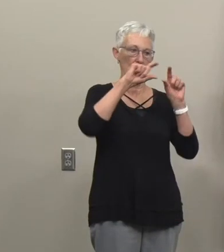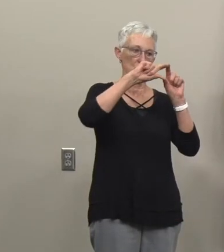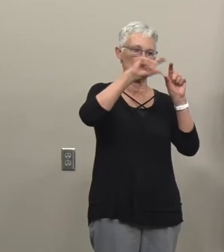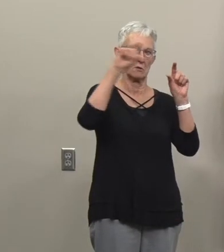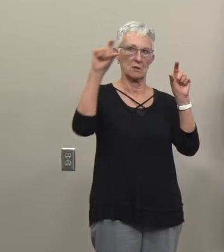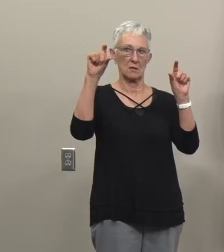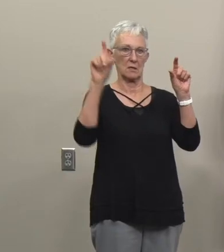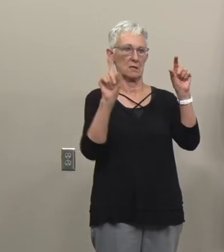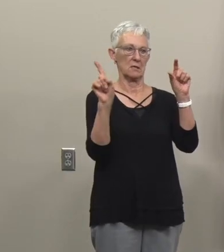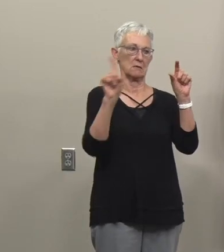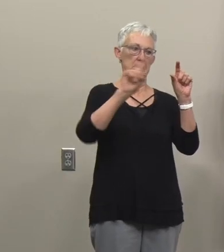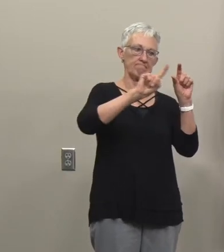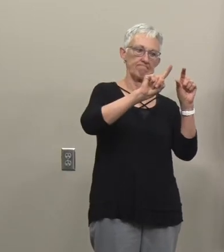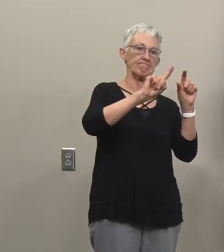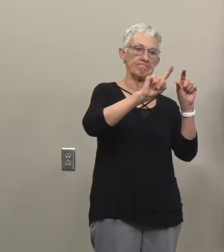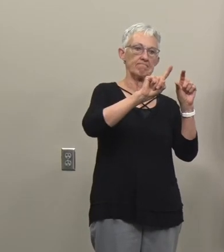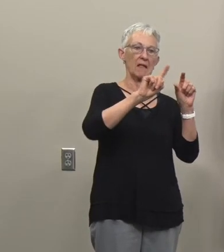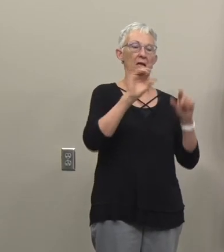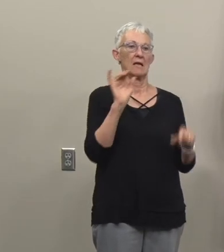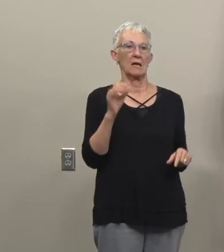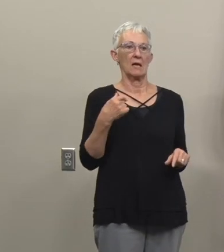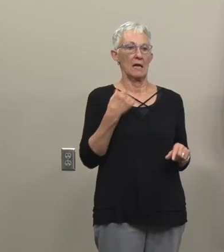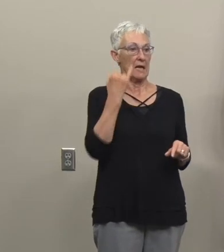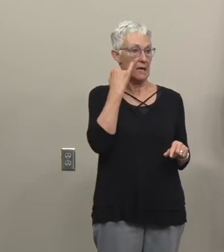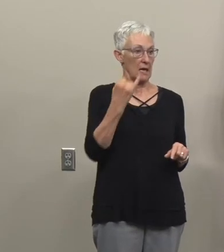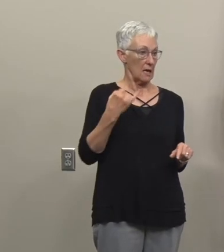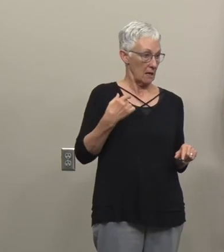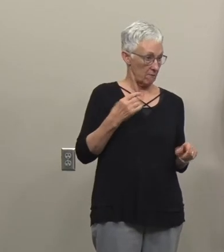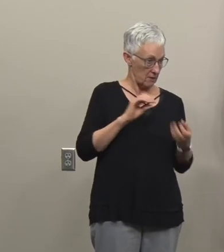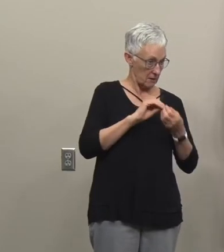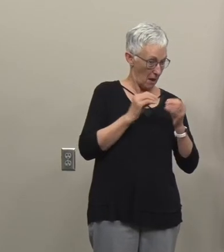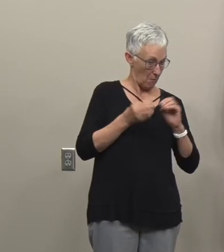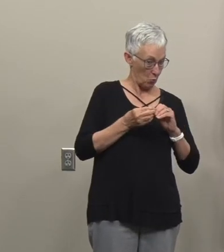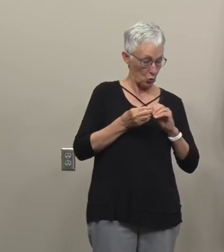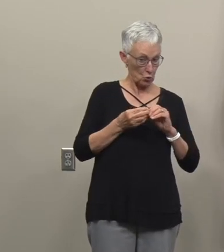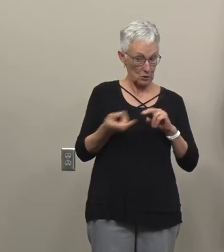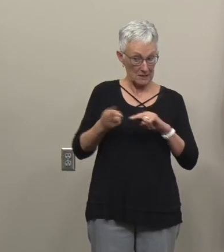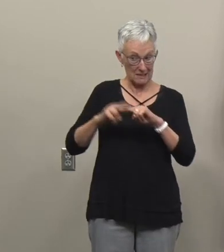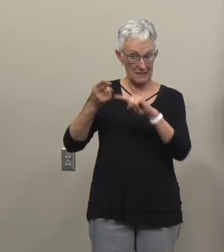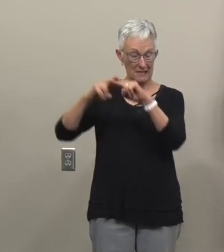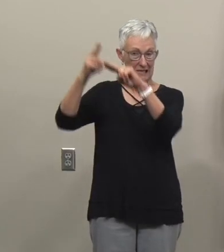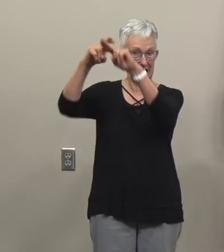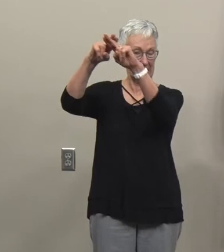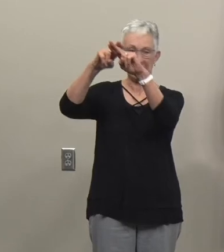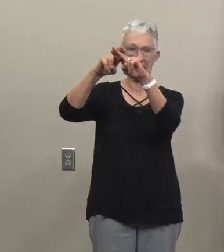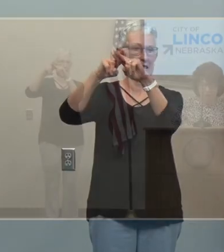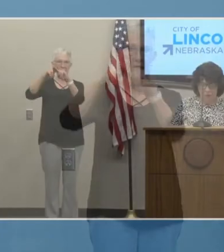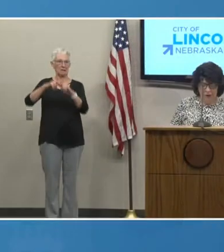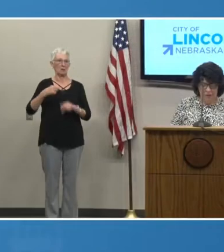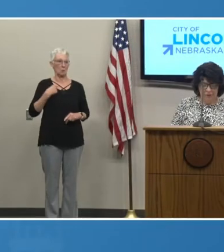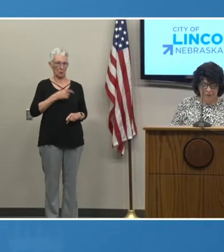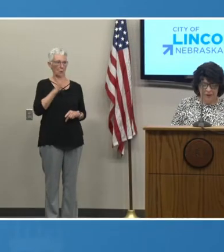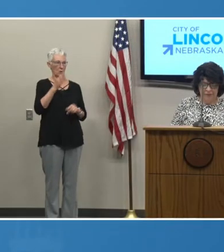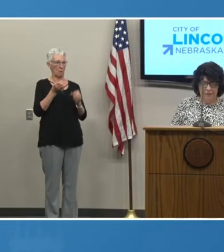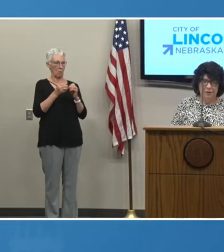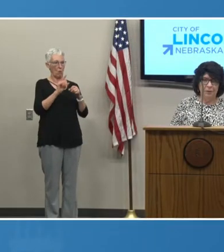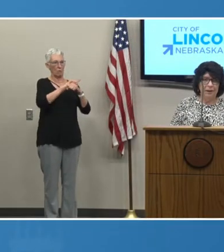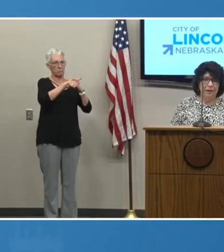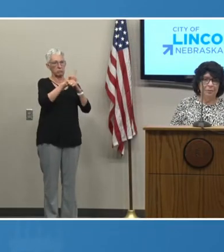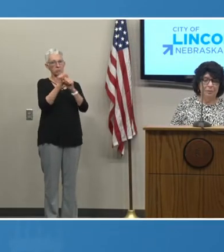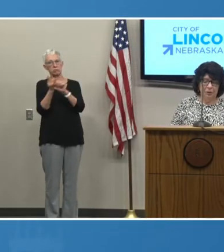everyone to understand that this progress can be lost if we go down and let down our guard. You might be one of